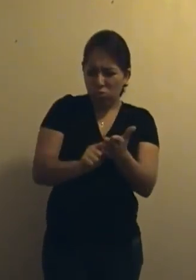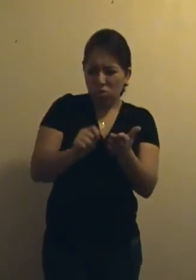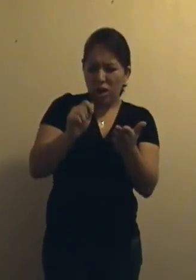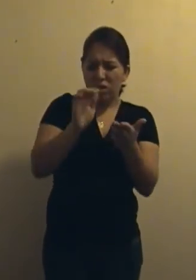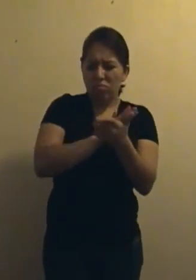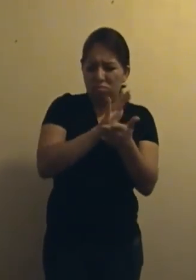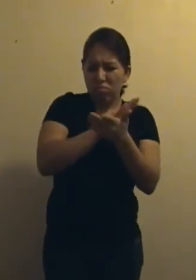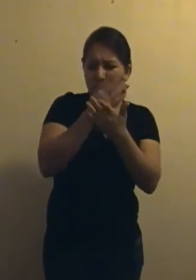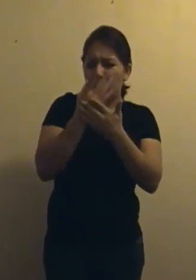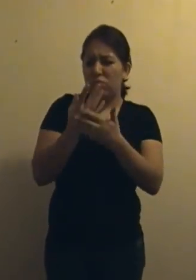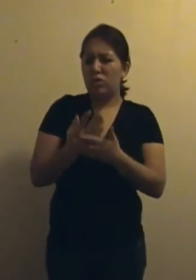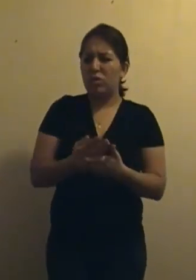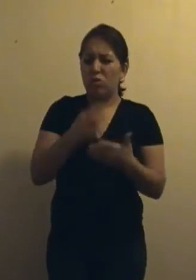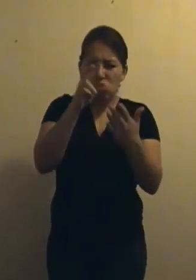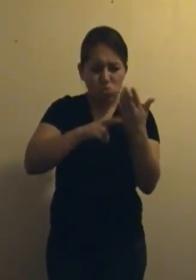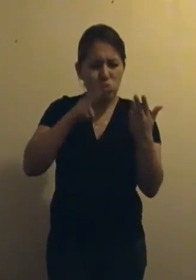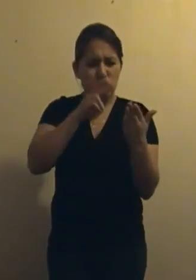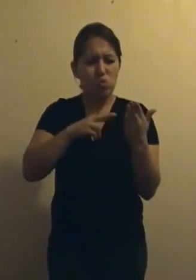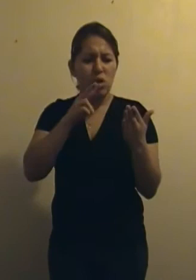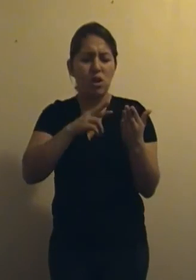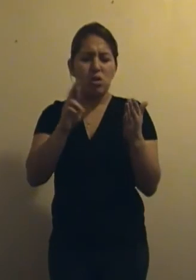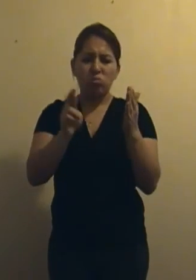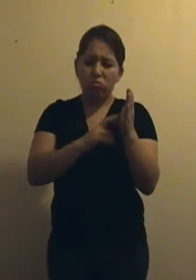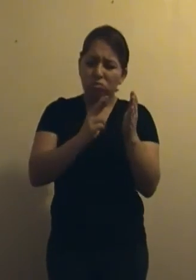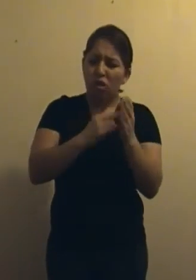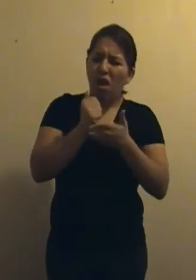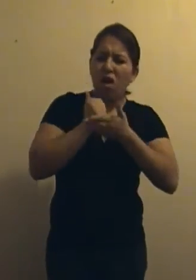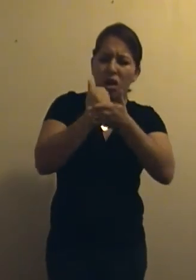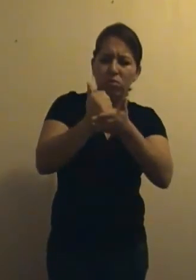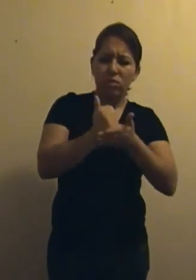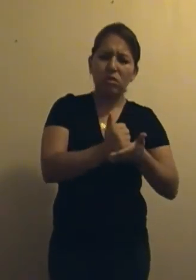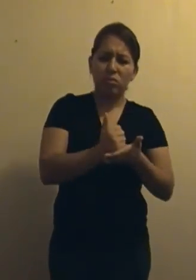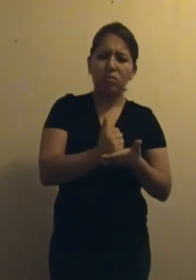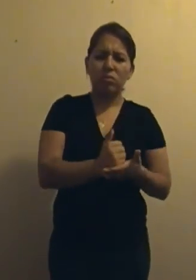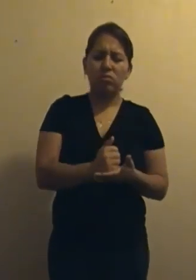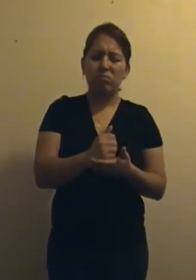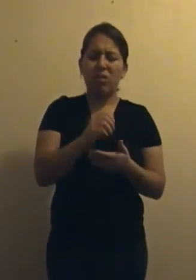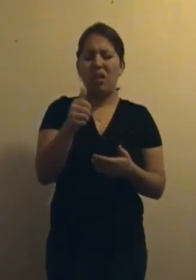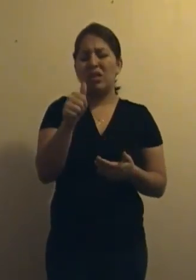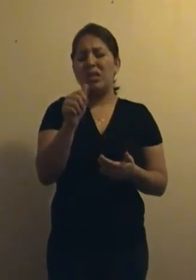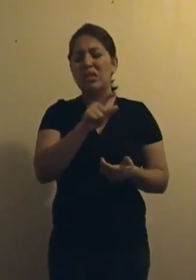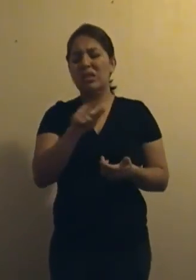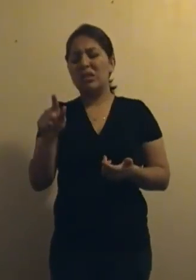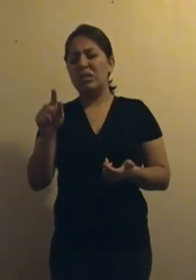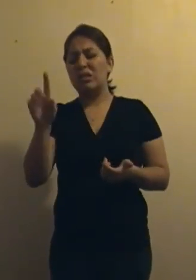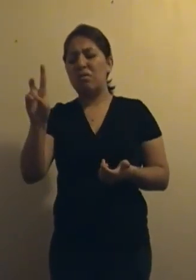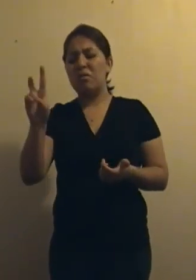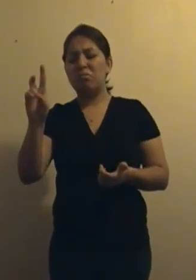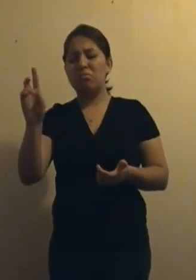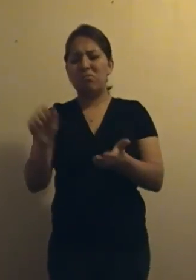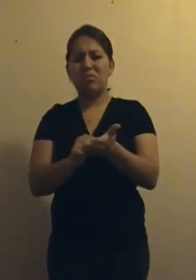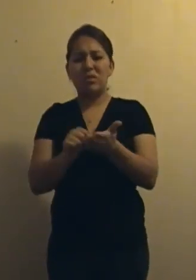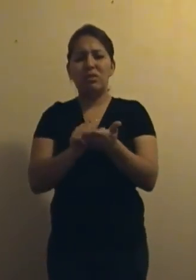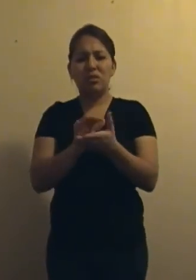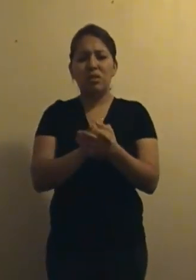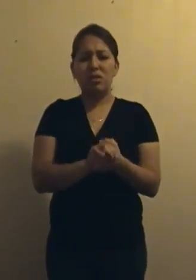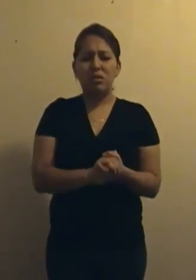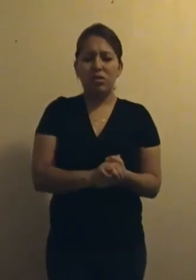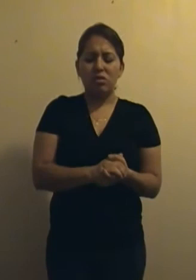in a short research paper, about a 7 to 10 page research paper. And doing that paper, they learned